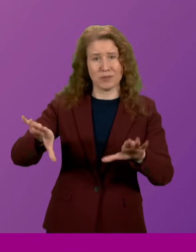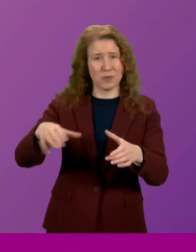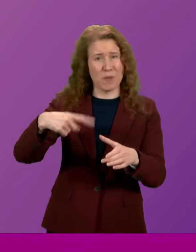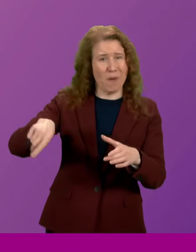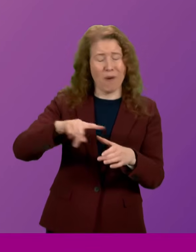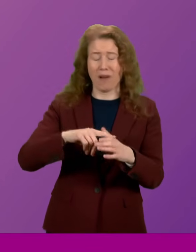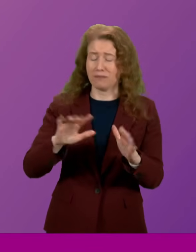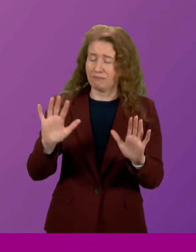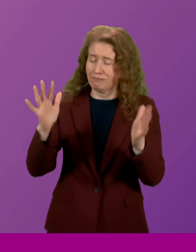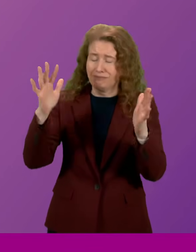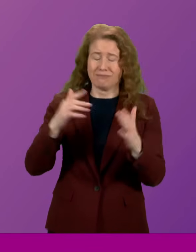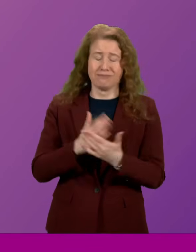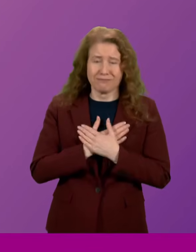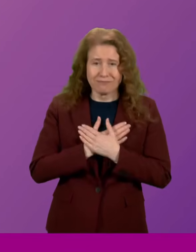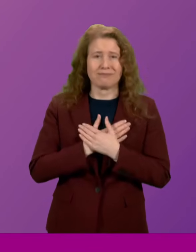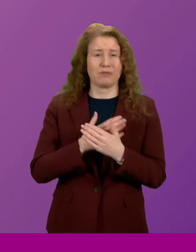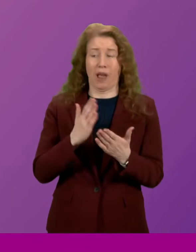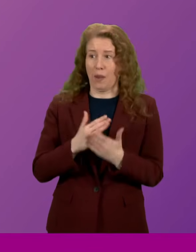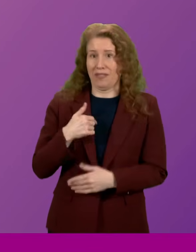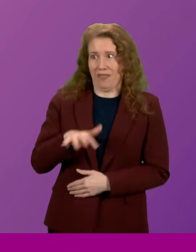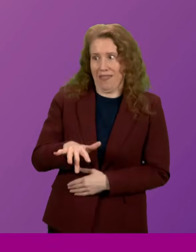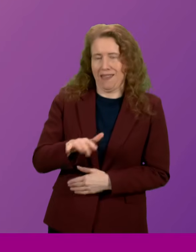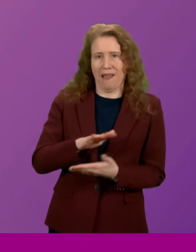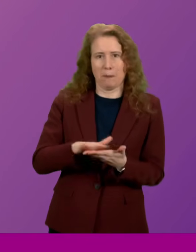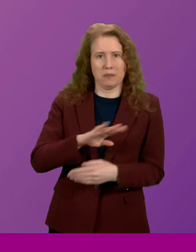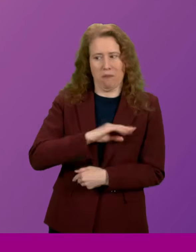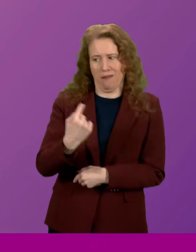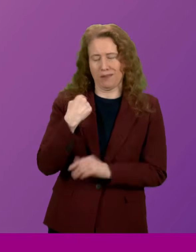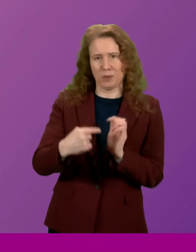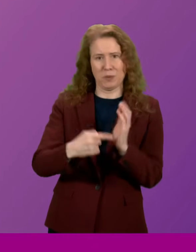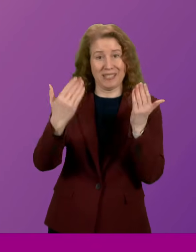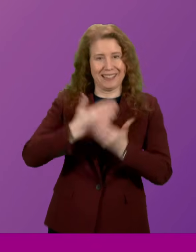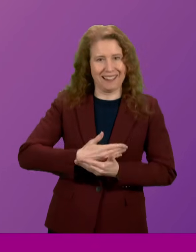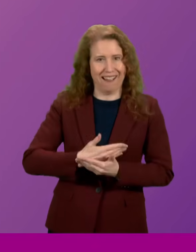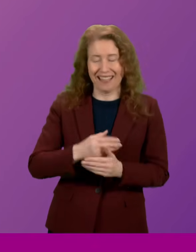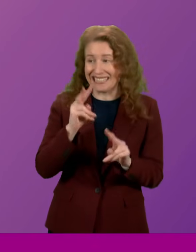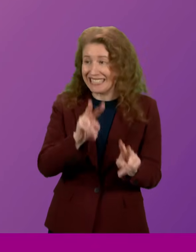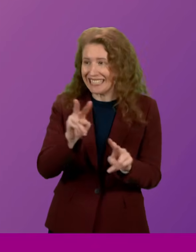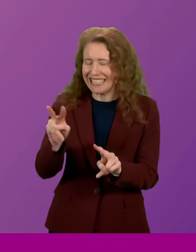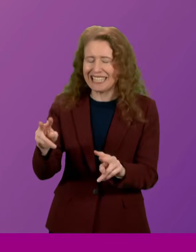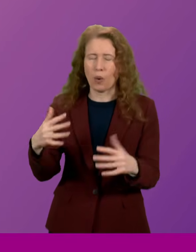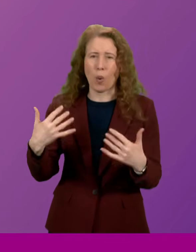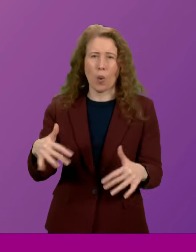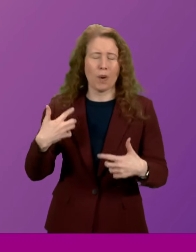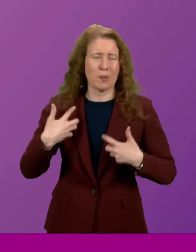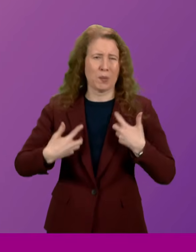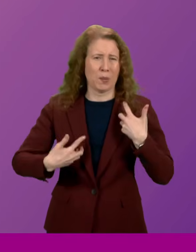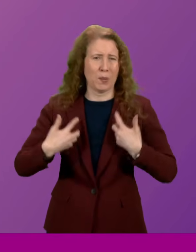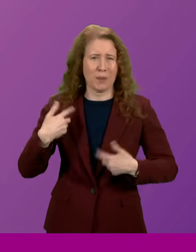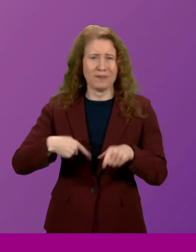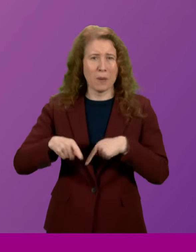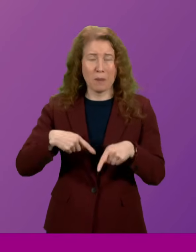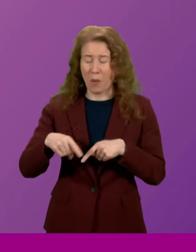It was an absolute privilege to be present at Hampden Park on Tuesday night to see such an exciting game of football